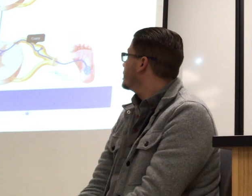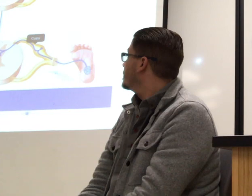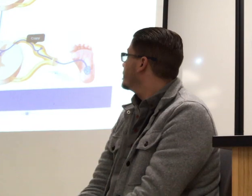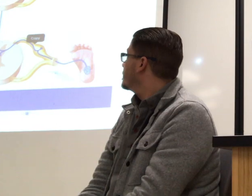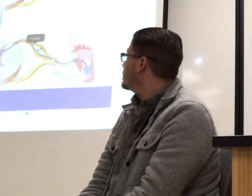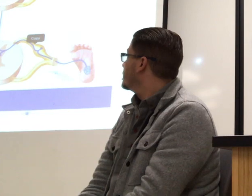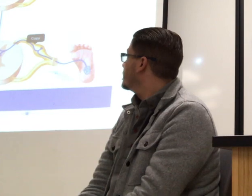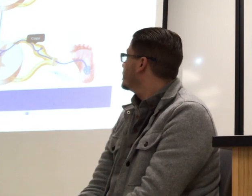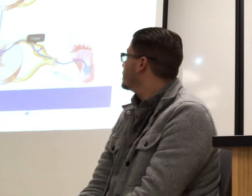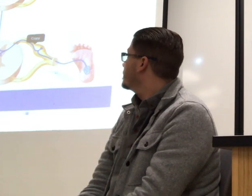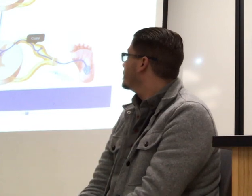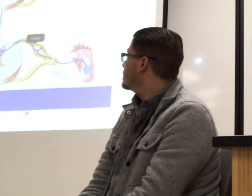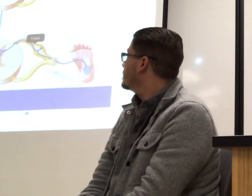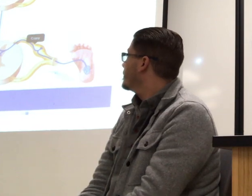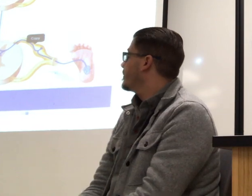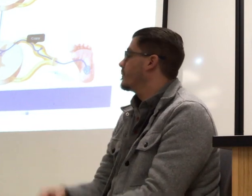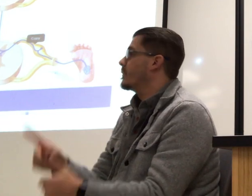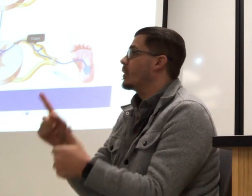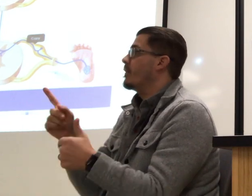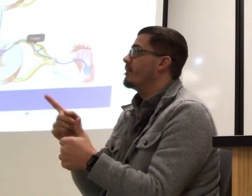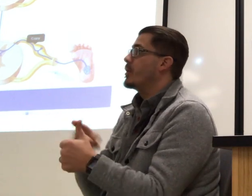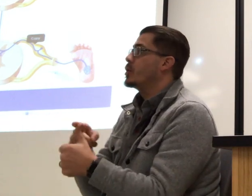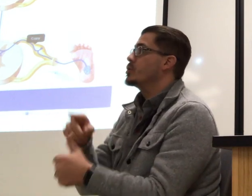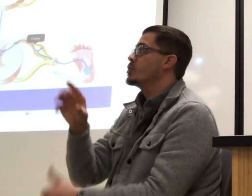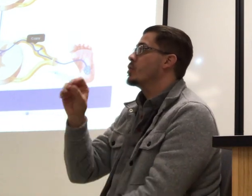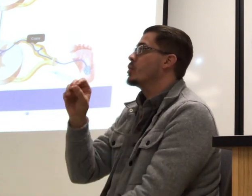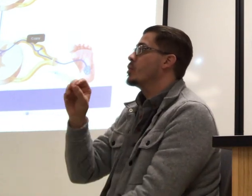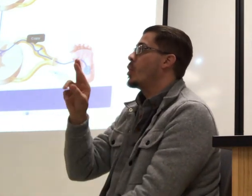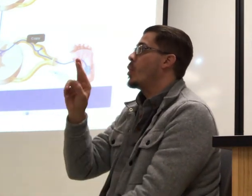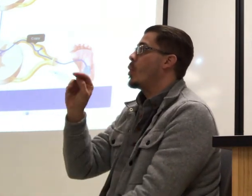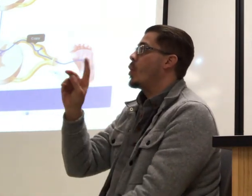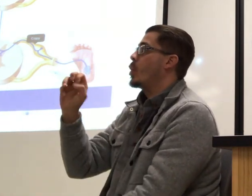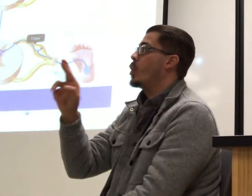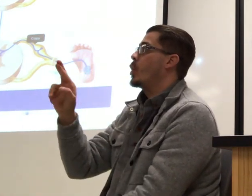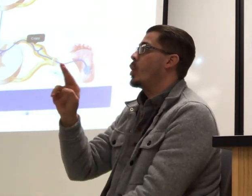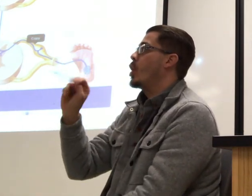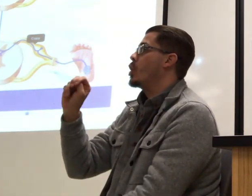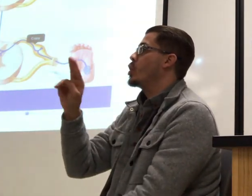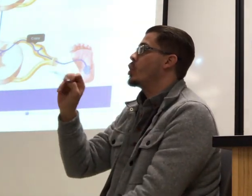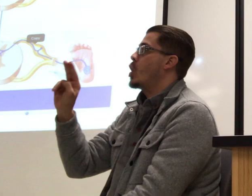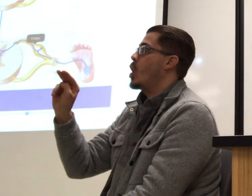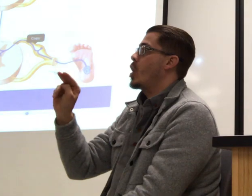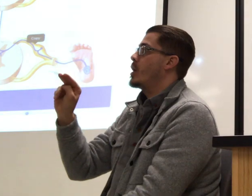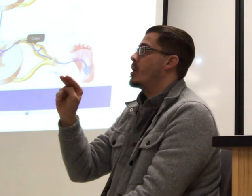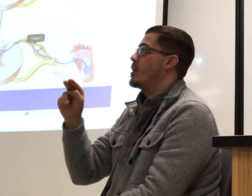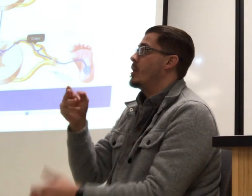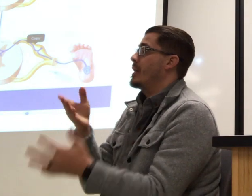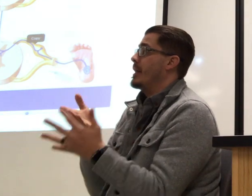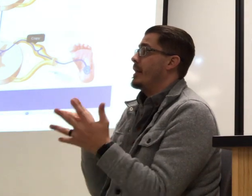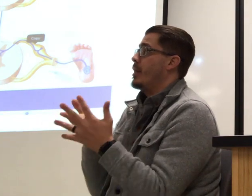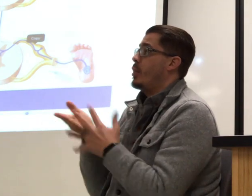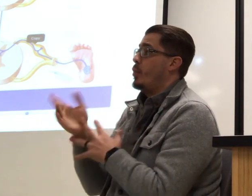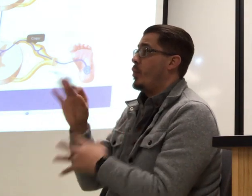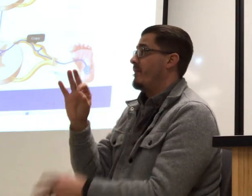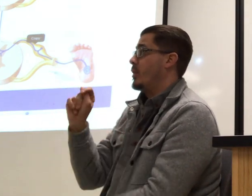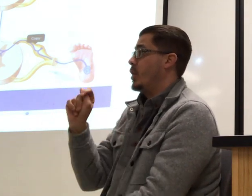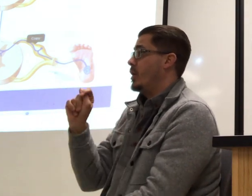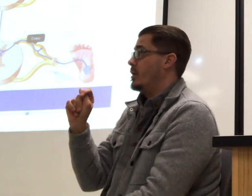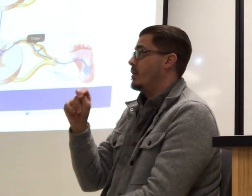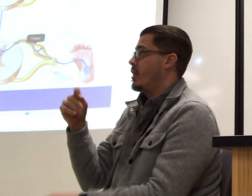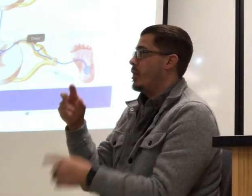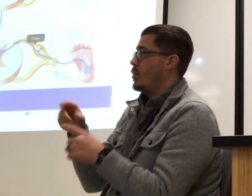So the first order neuron, okay. So it goes in